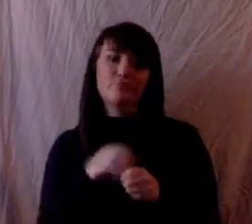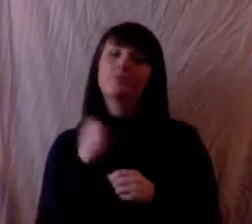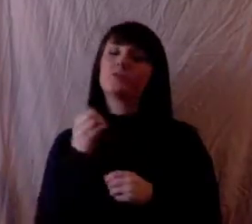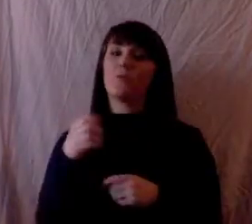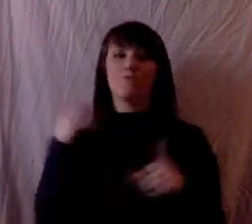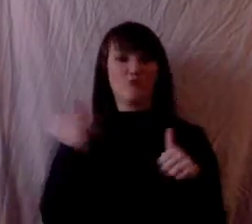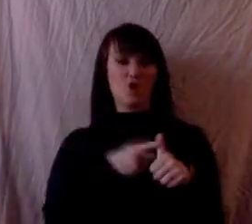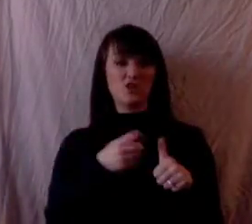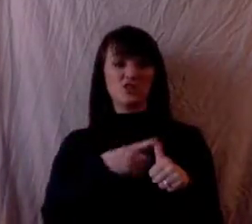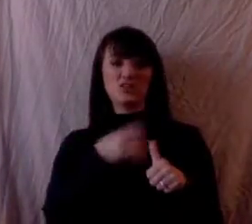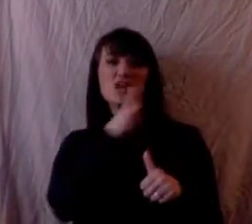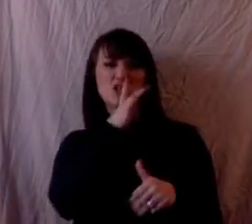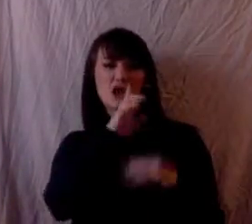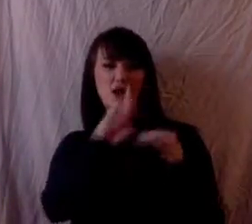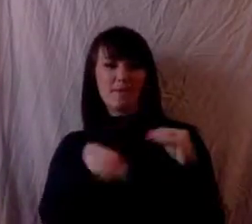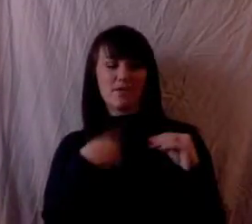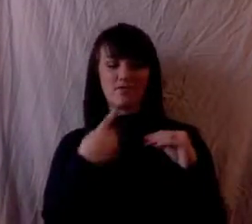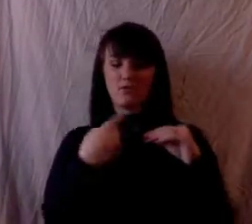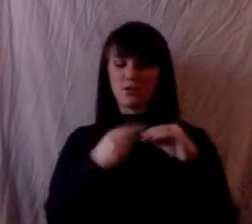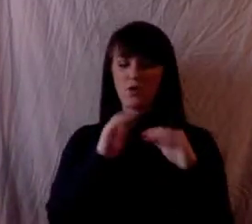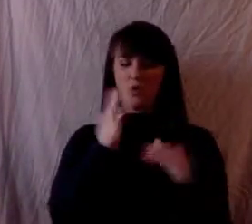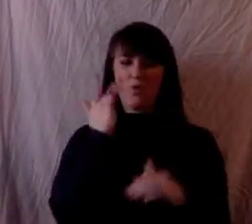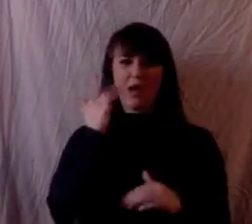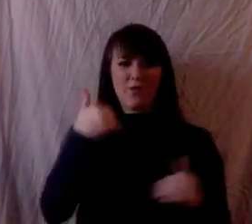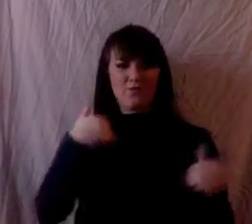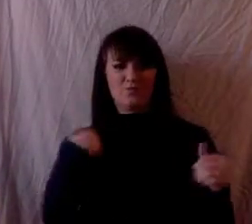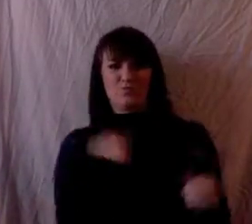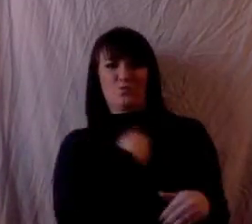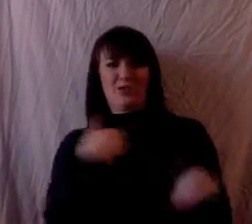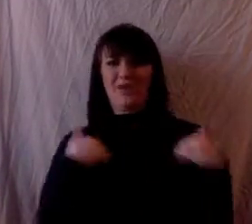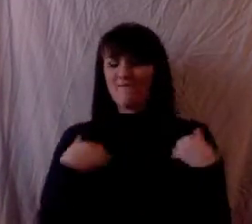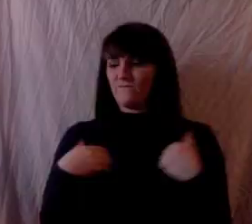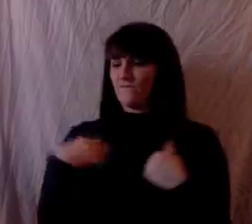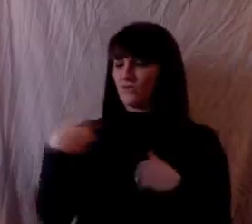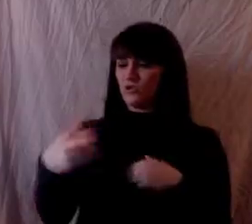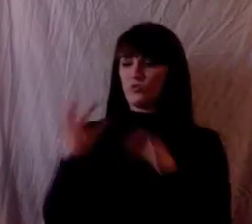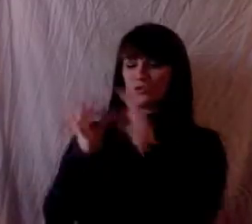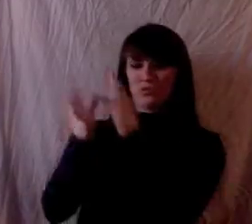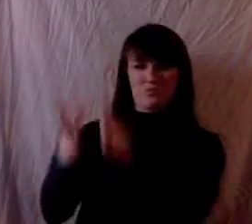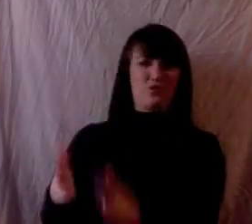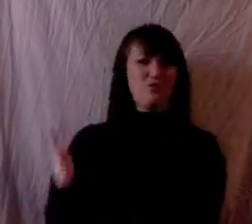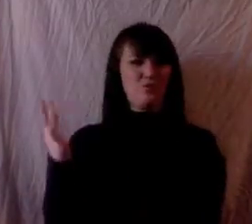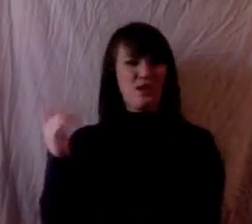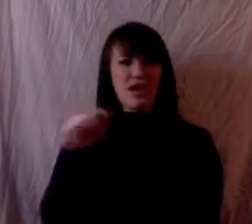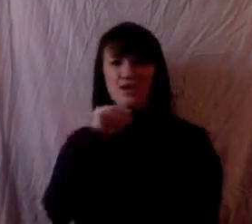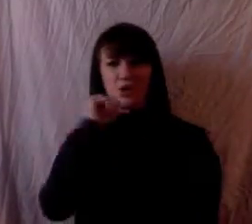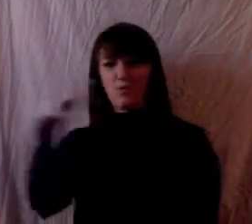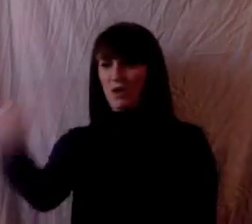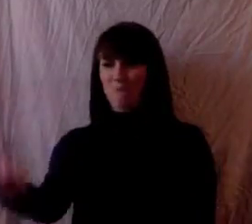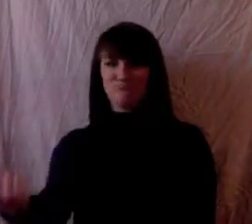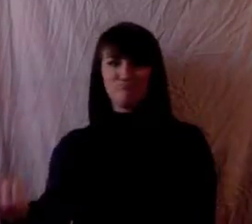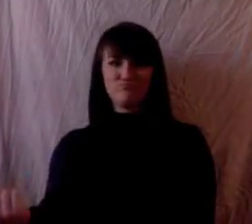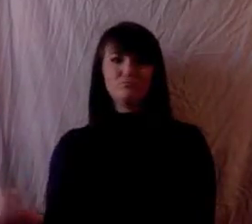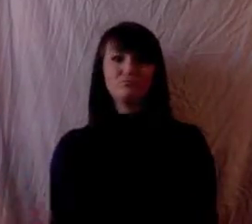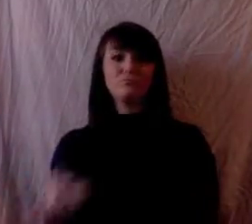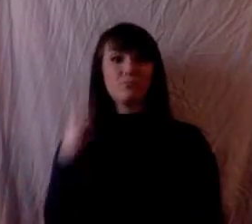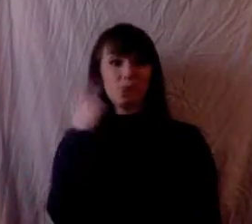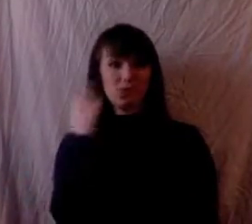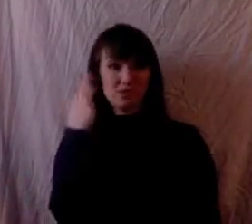all a little bit about why we have two interpreters here instead of only one. The main reason for that is that interpreters, as some of you